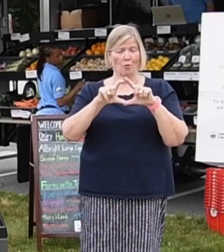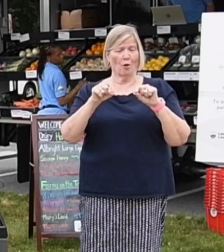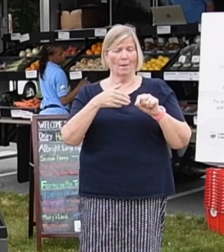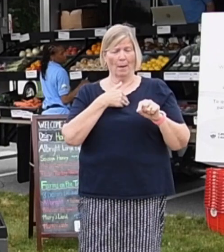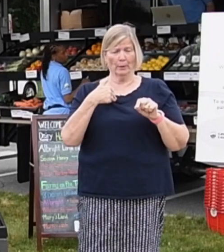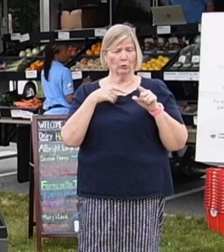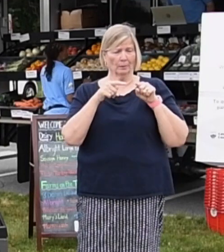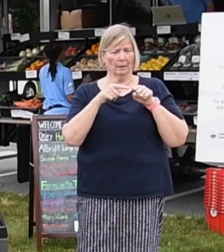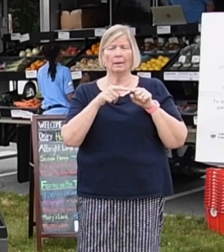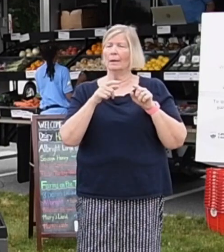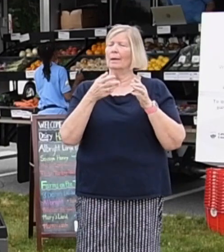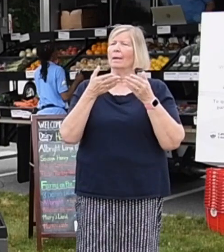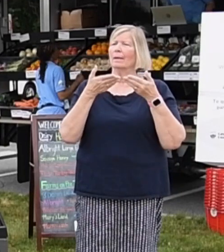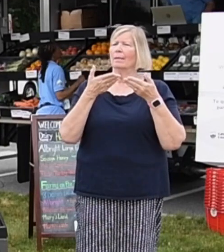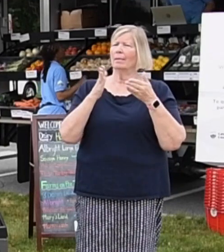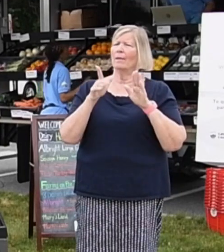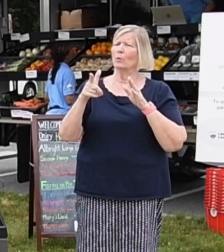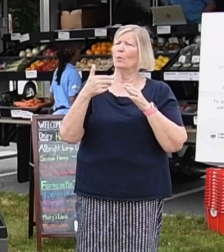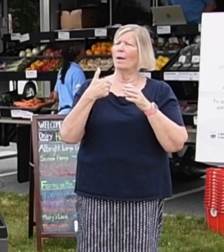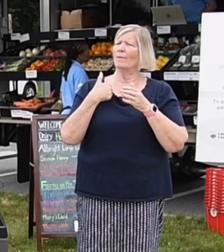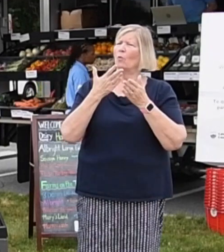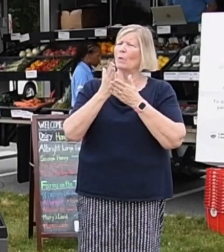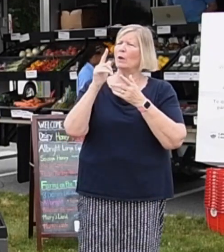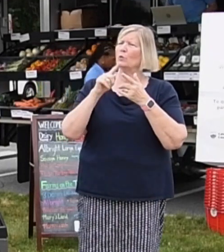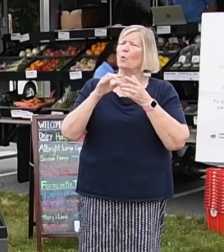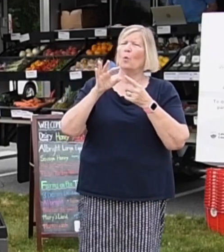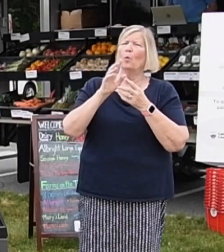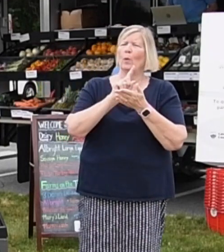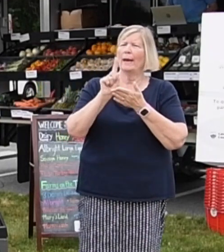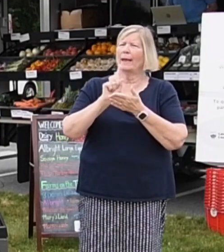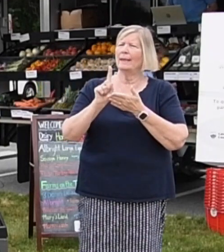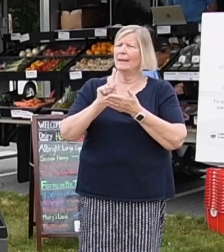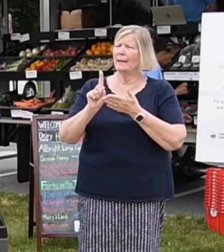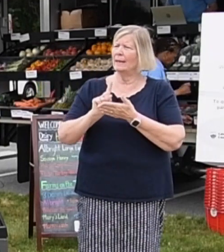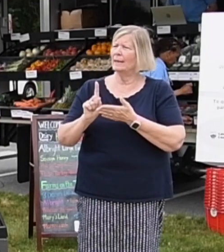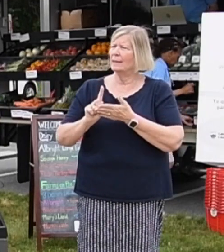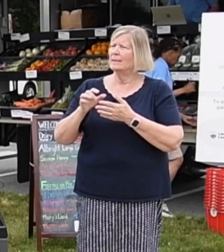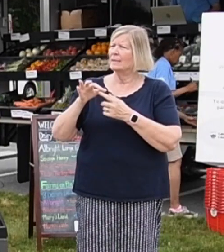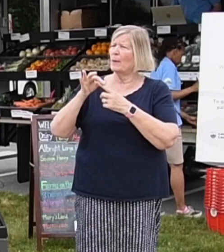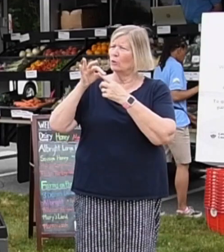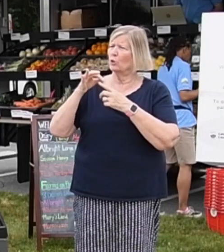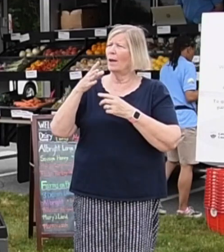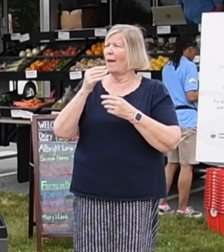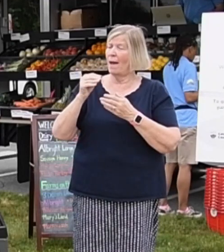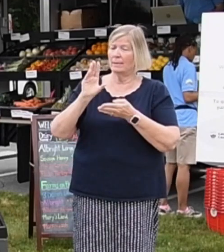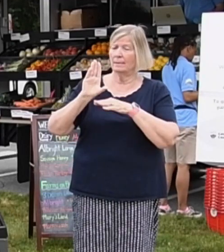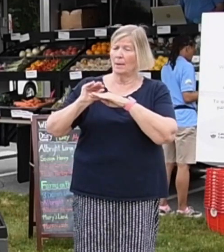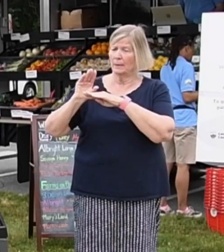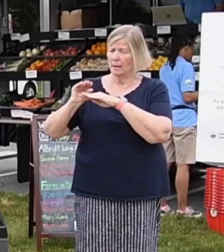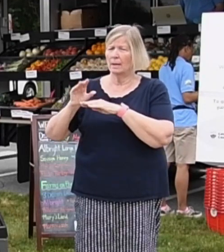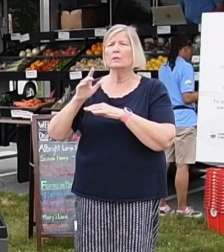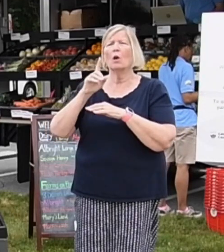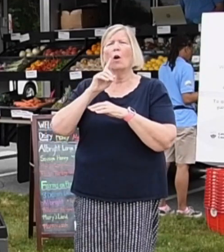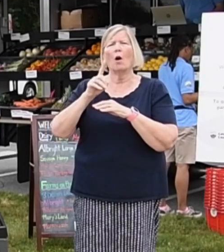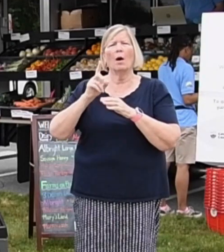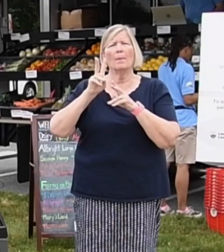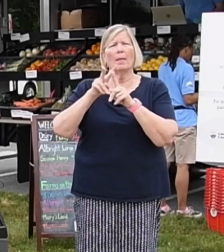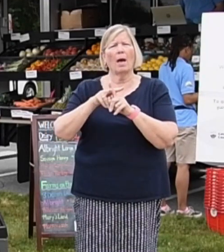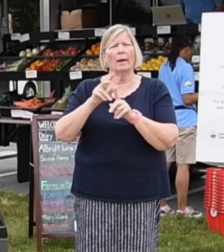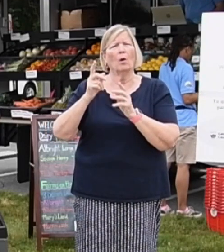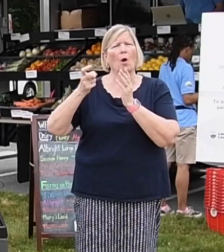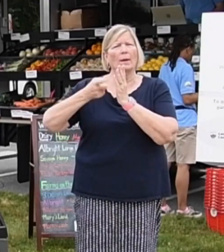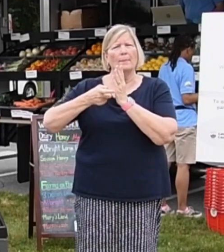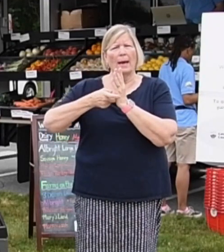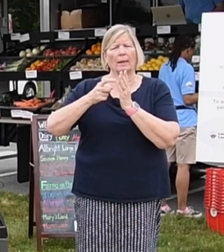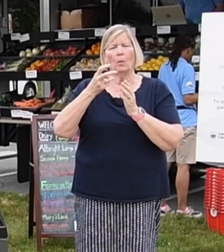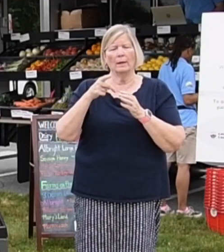card entitles customers to weekly specials, and all eligible subsidies are applied automatically when their card is scanned. This